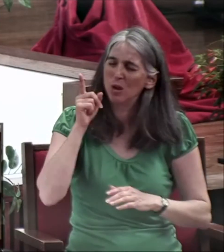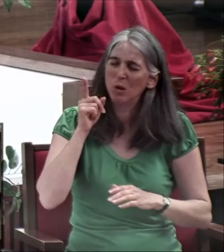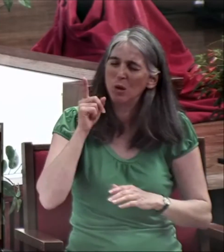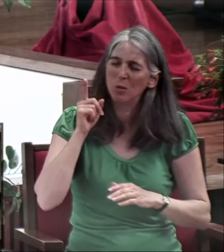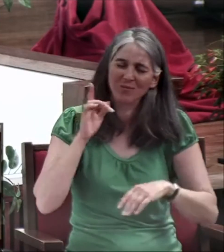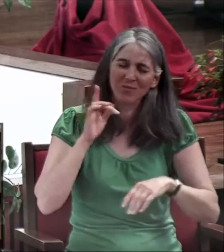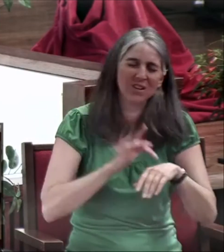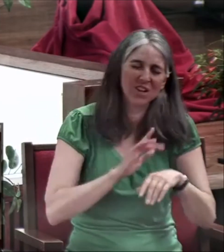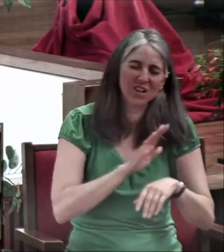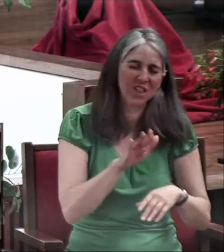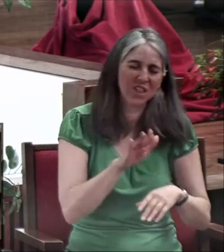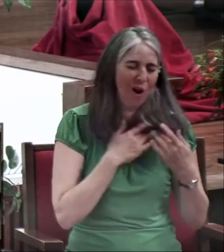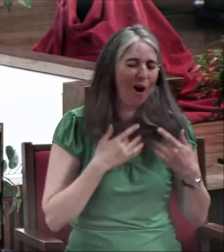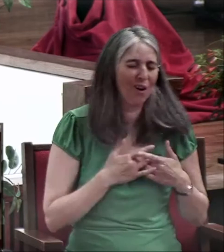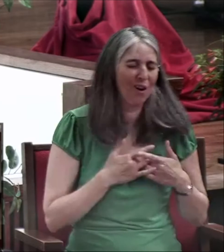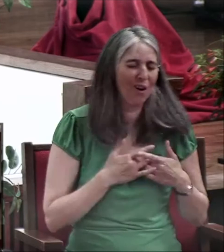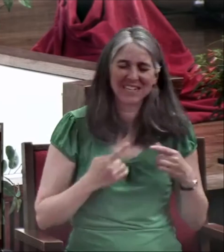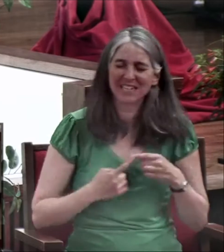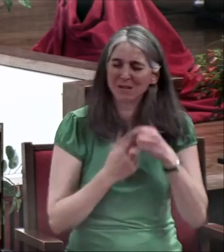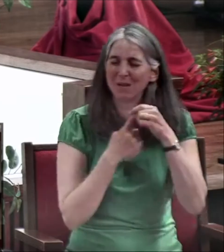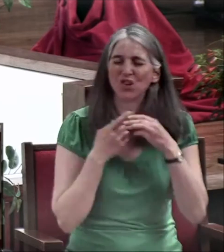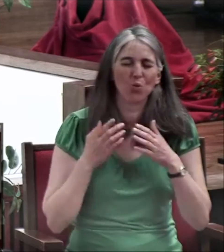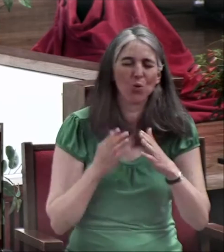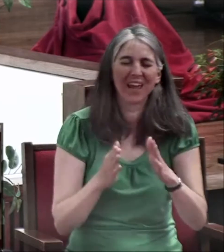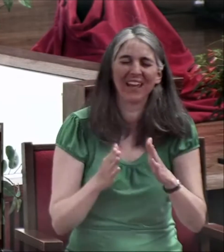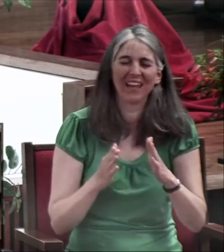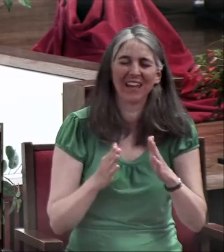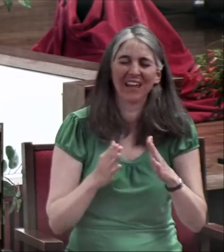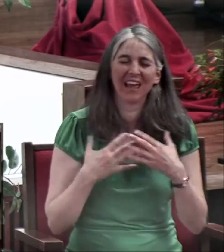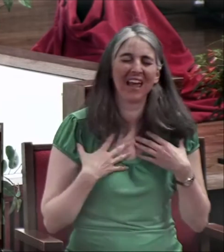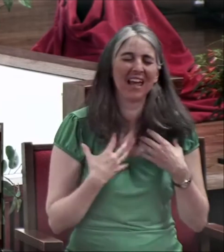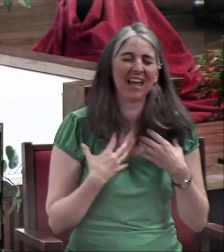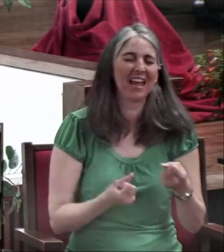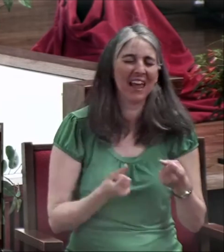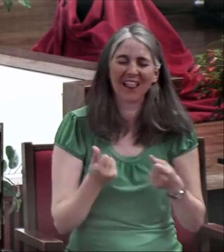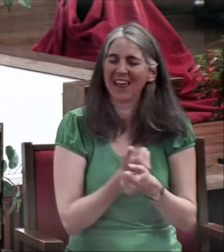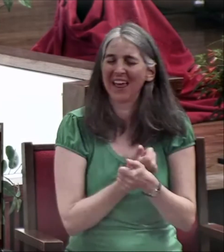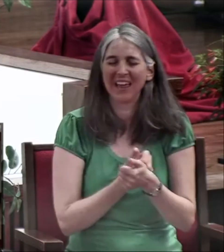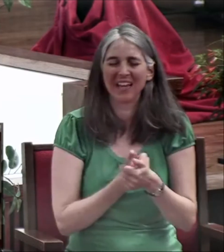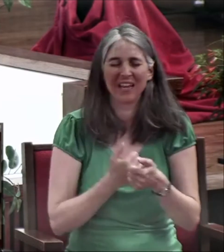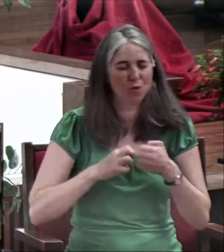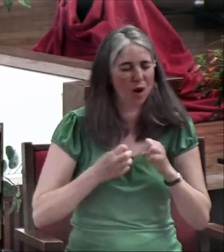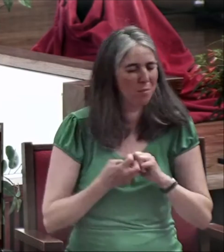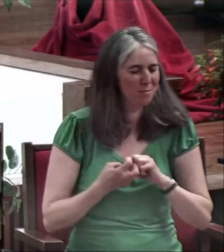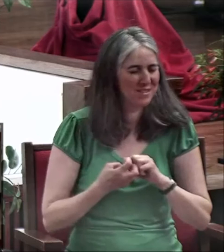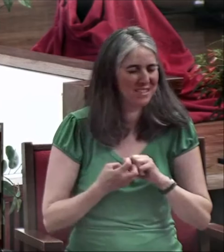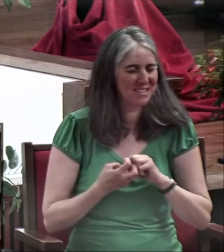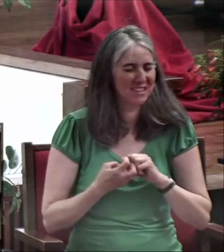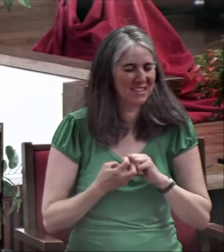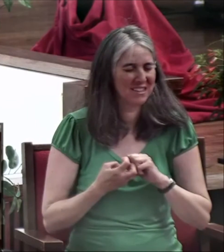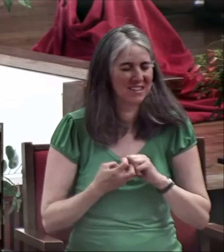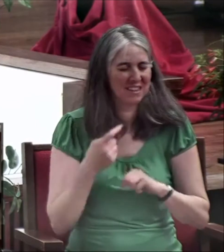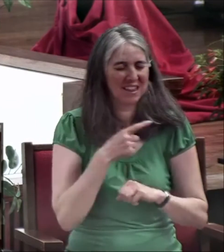reach their hearts in a very special way and heal any problems